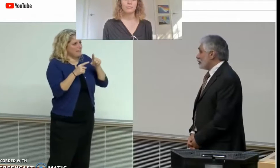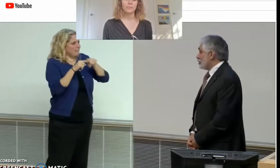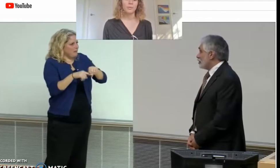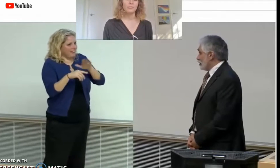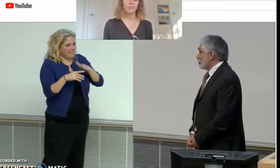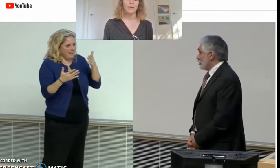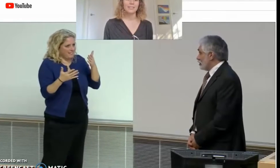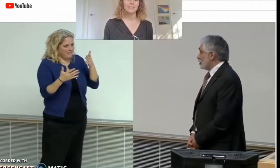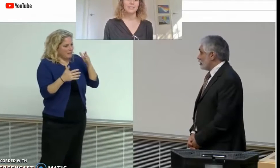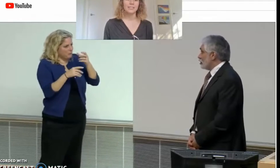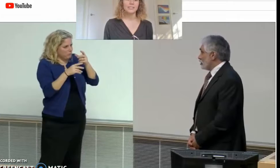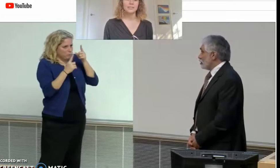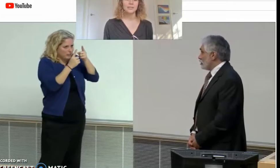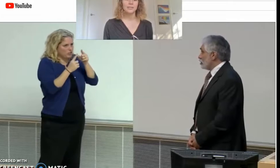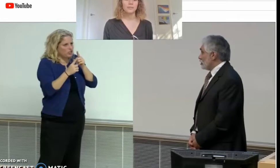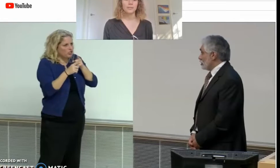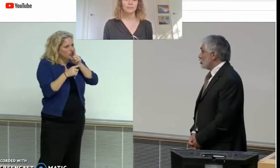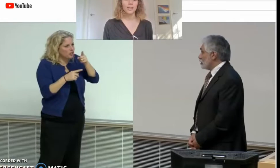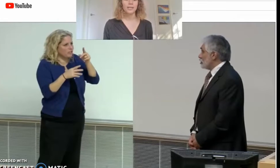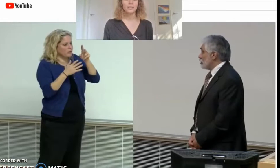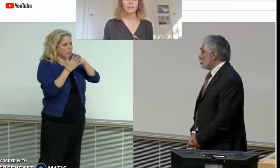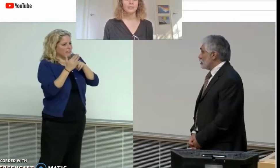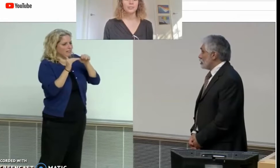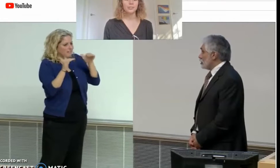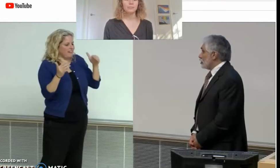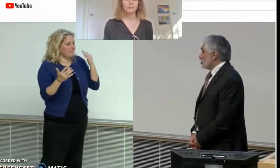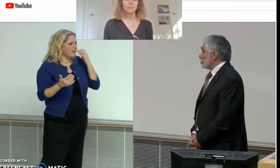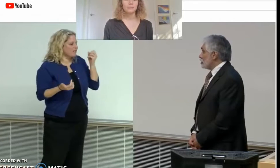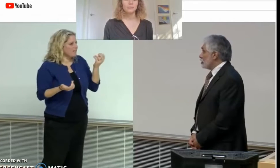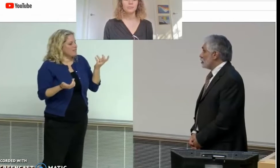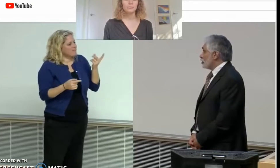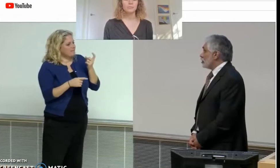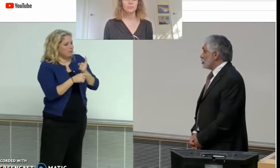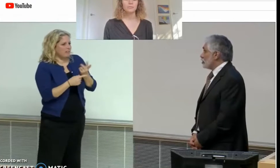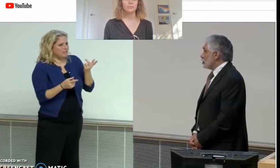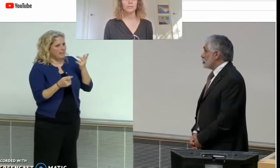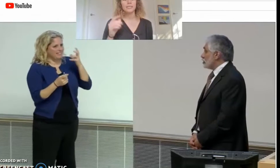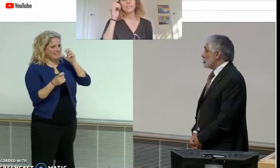diploma, you've passed a test, you're certified. You should be able to read.